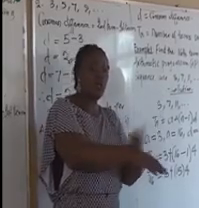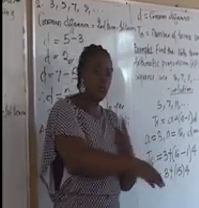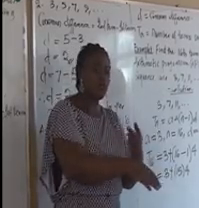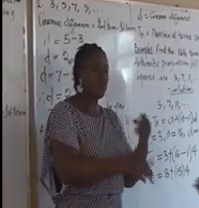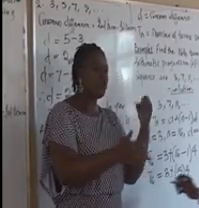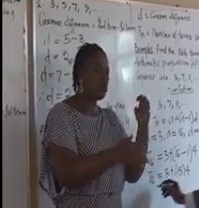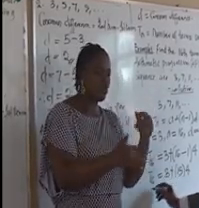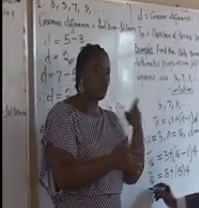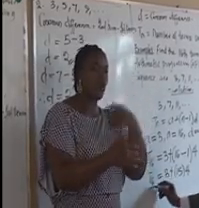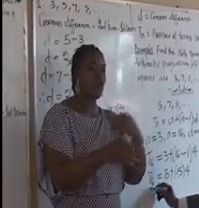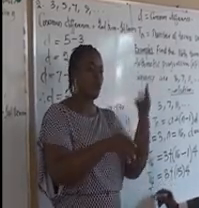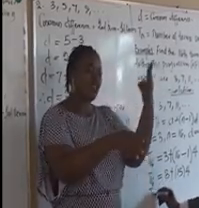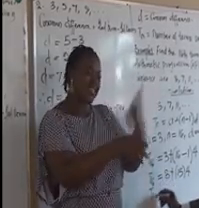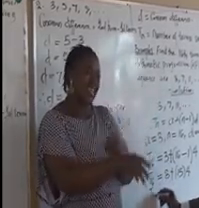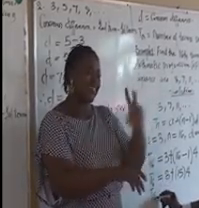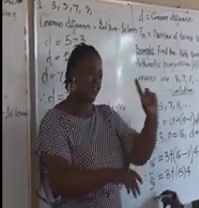addition.